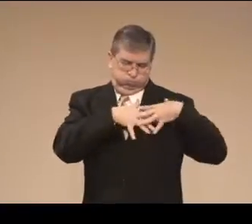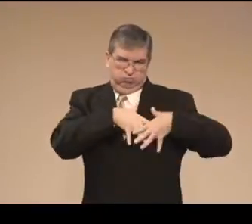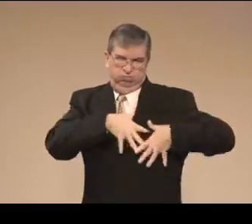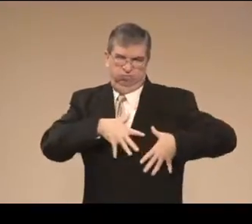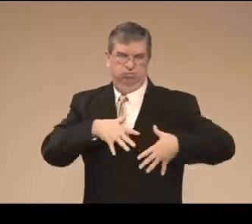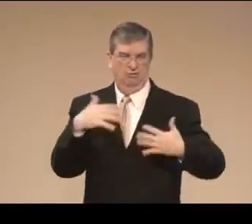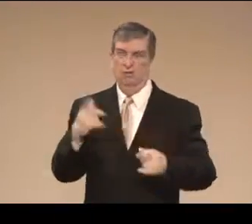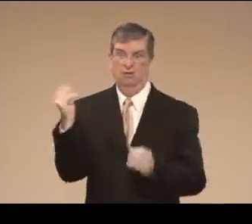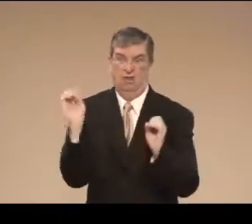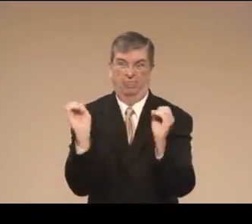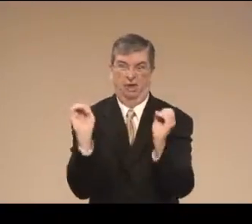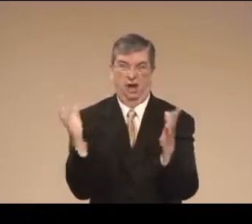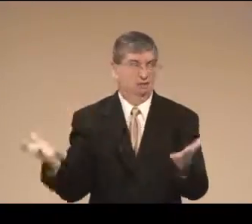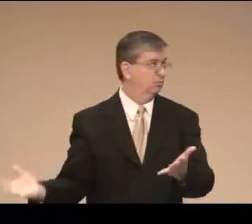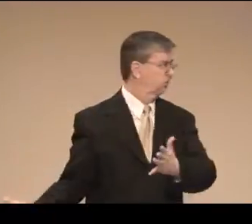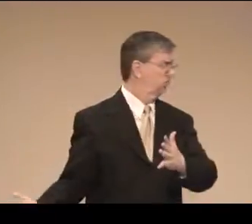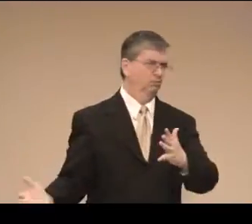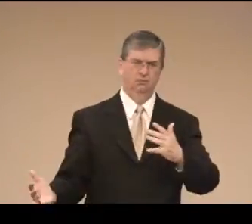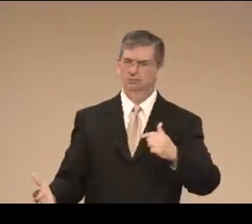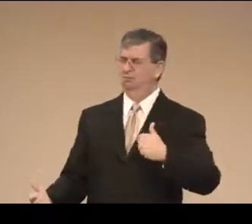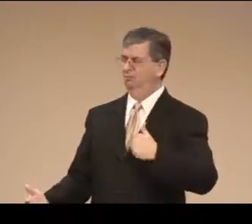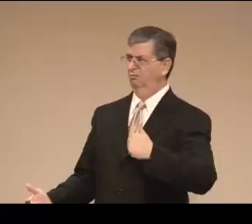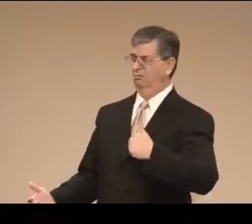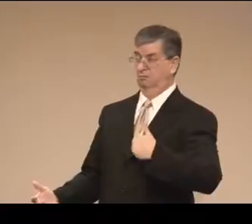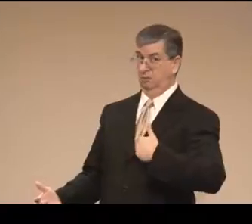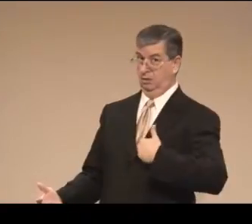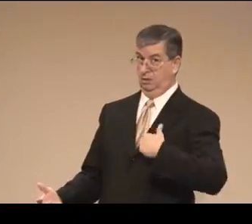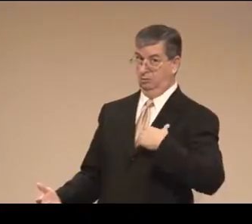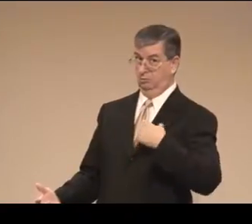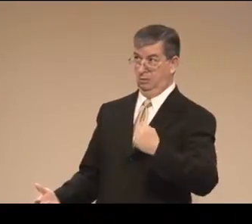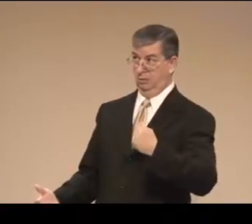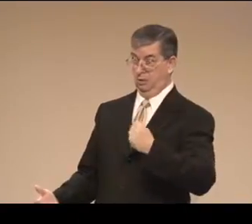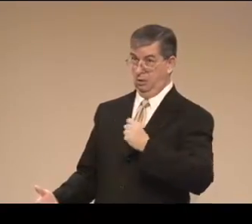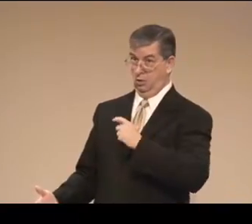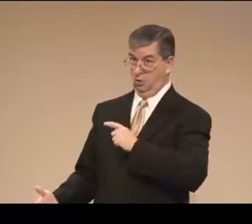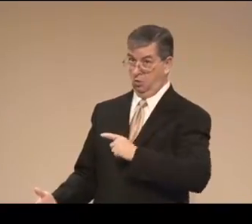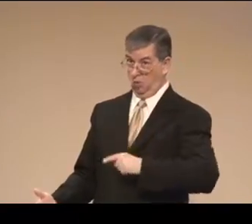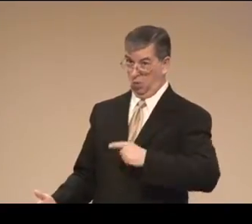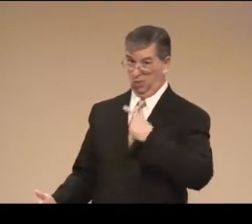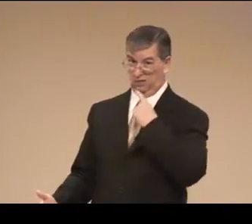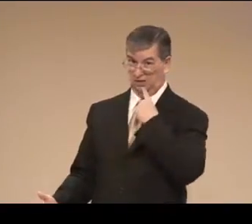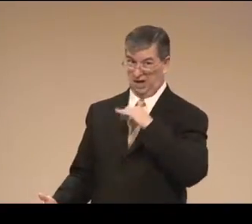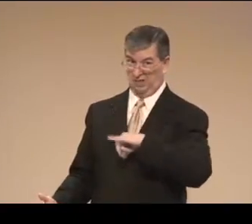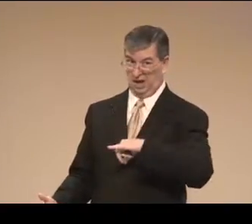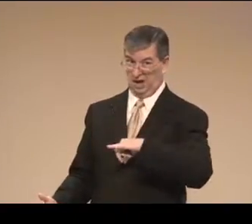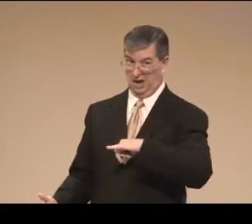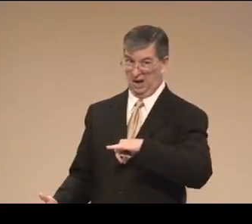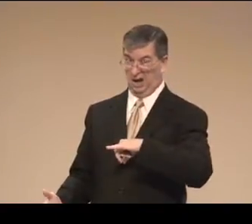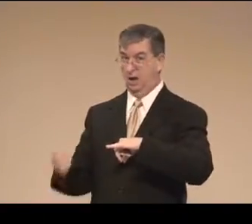And their chests would be covered with medals. And he's looking around thinking, me? You're talking to me? Or you're talking